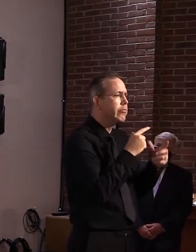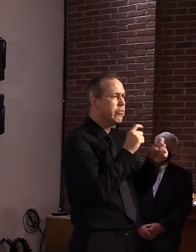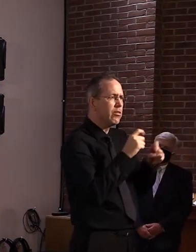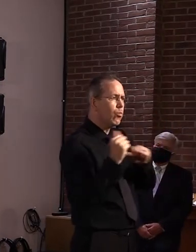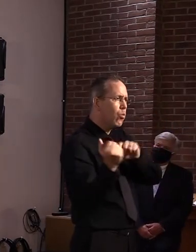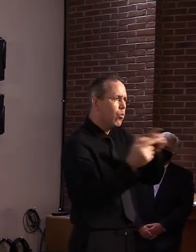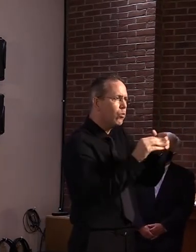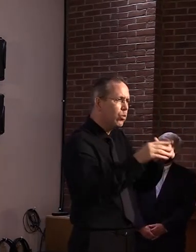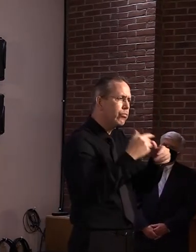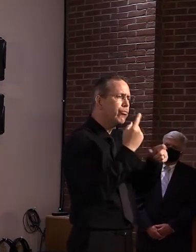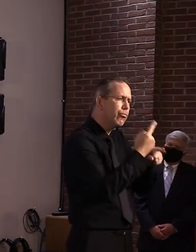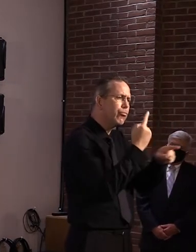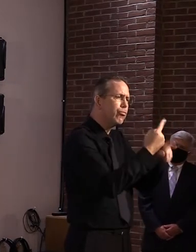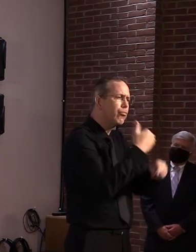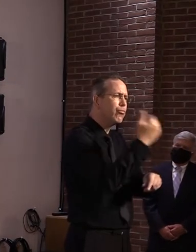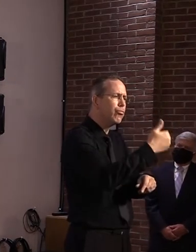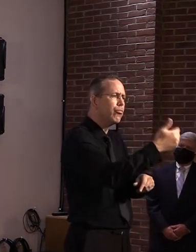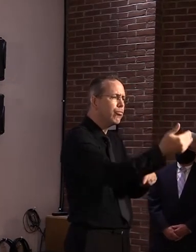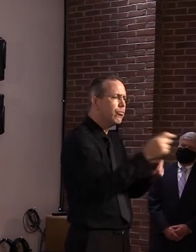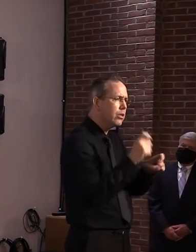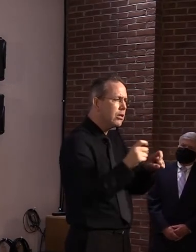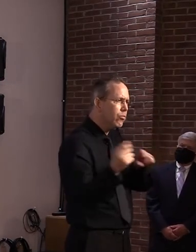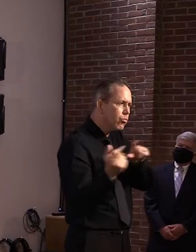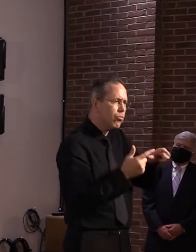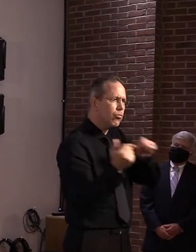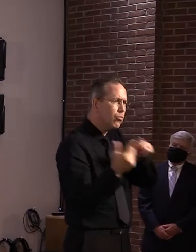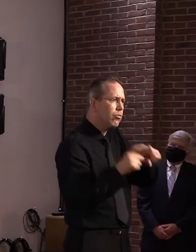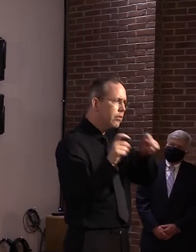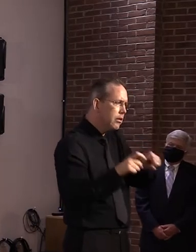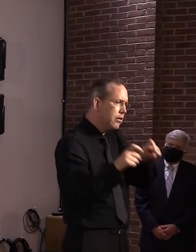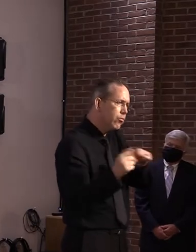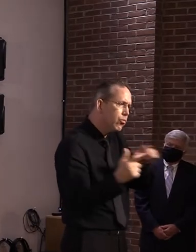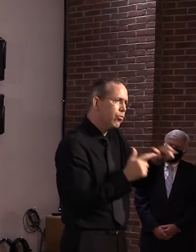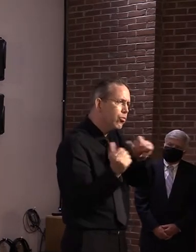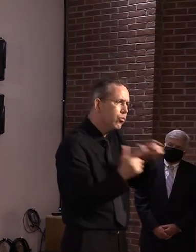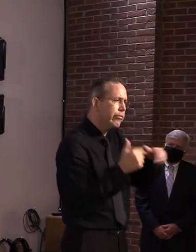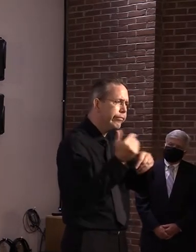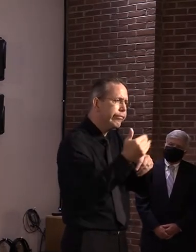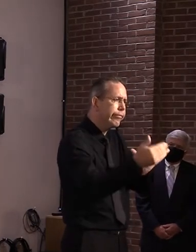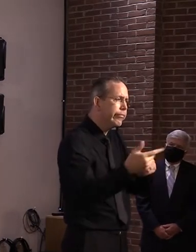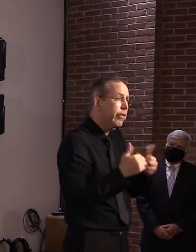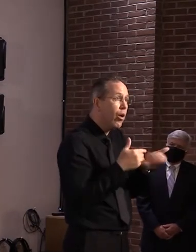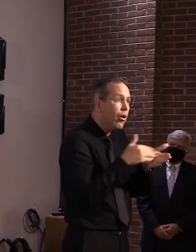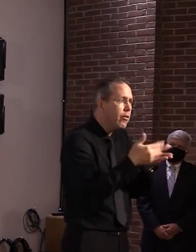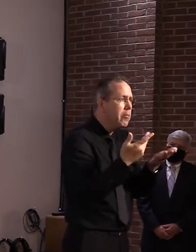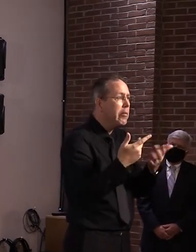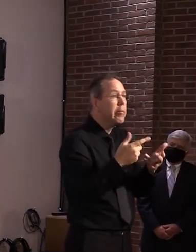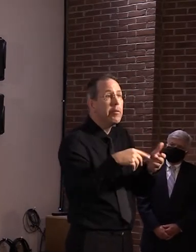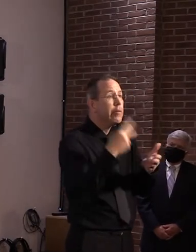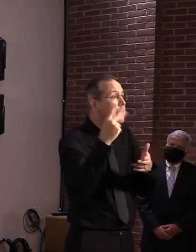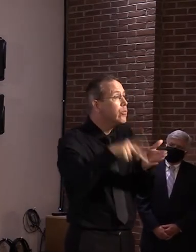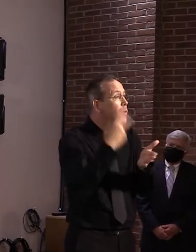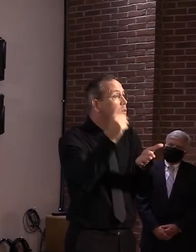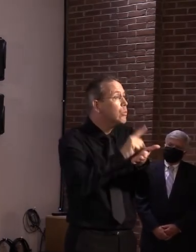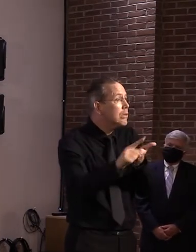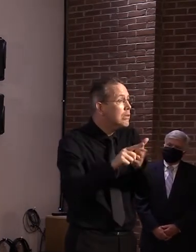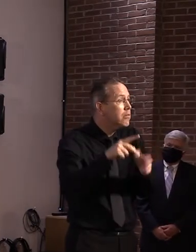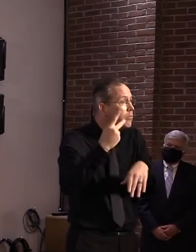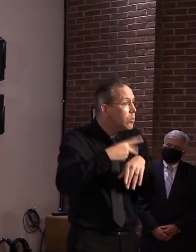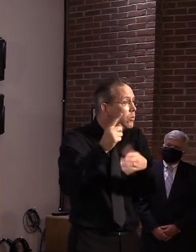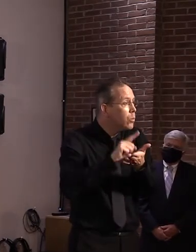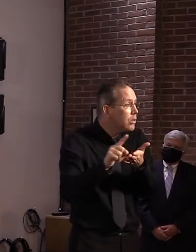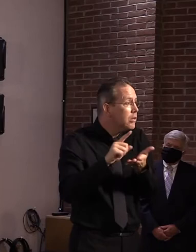the course of the semester. That can look like every other week. That can look like twice a week. In this